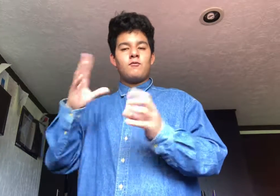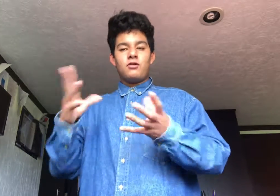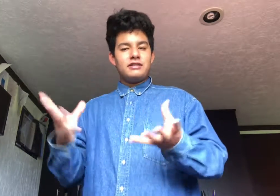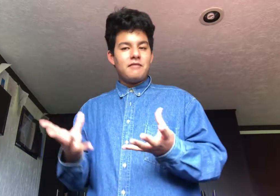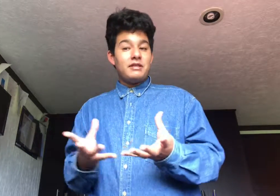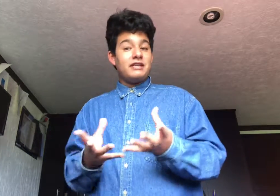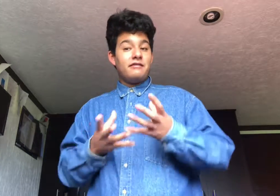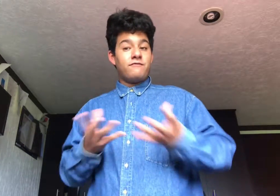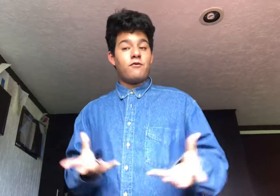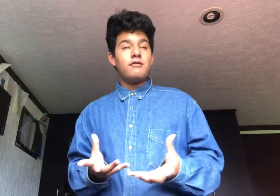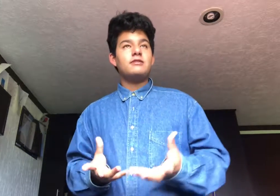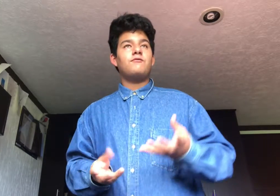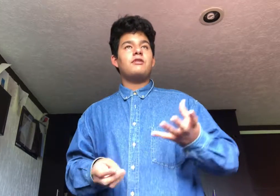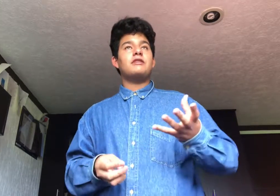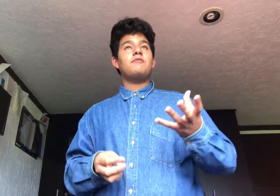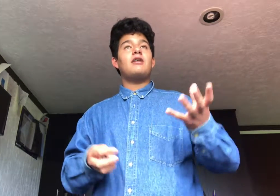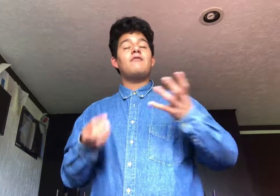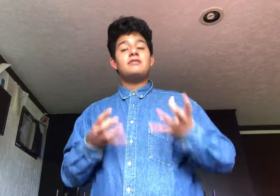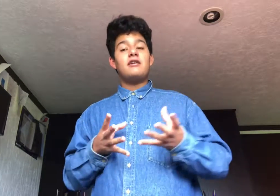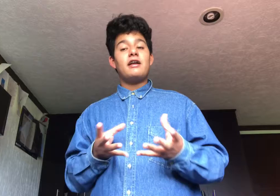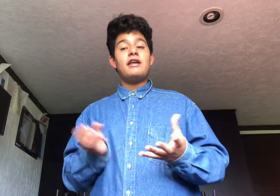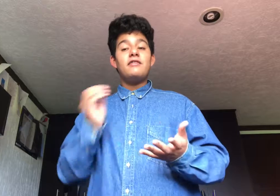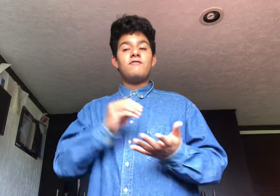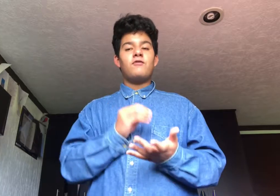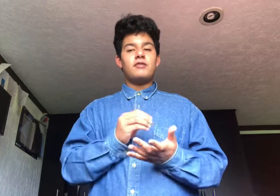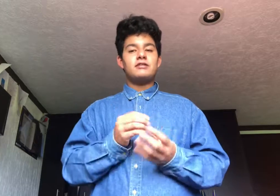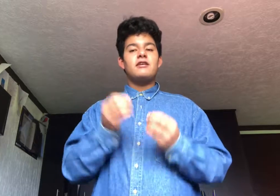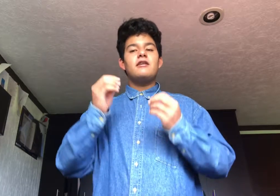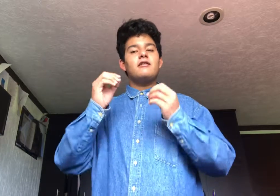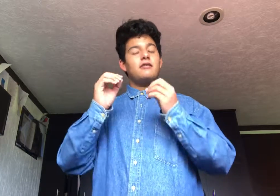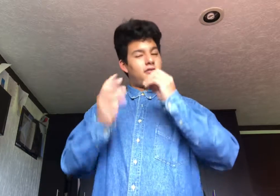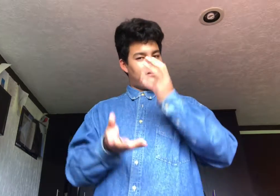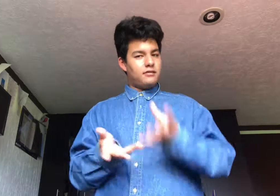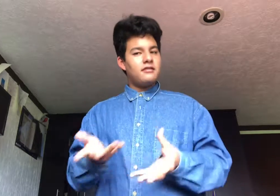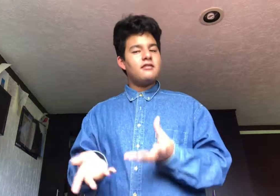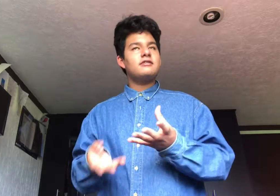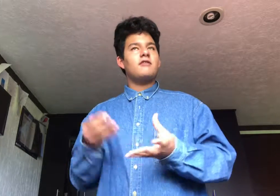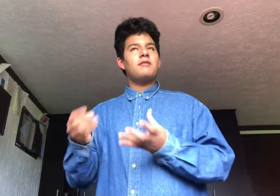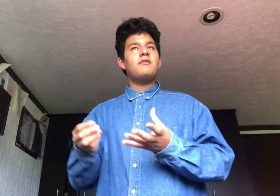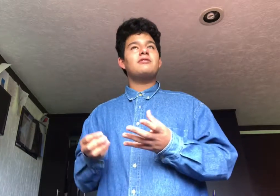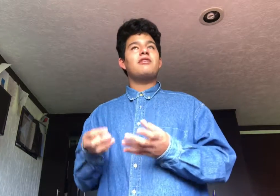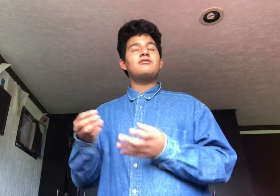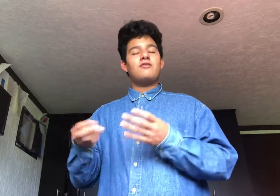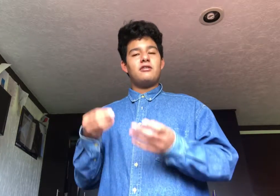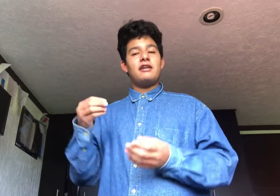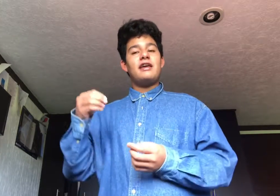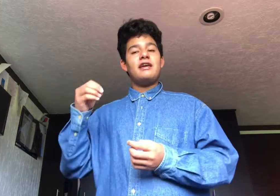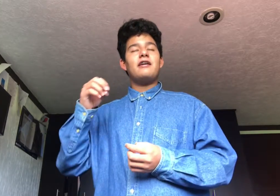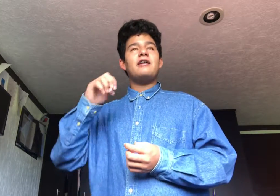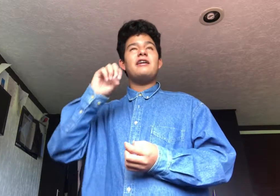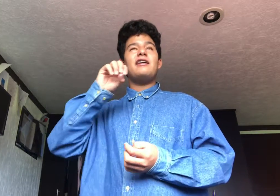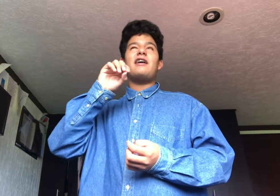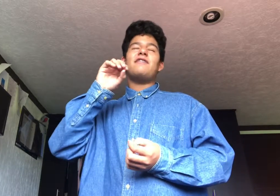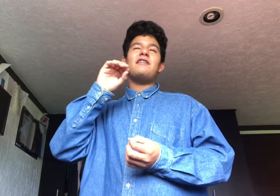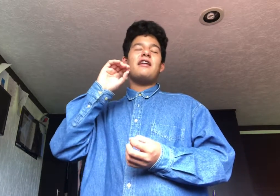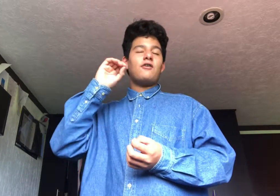worlds that are basically forests, or for example, houses that are in the forest. Some people try to call it I think they call